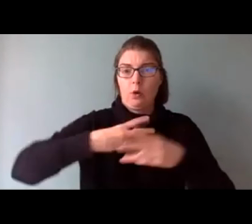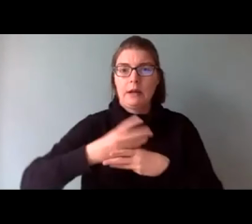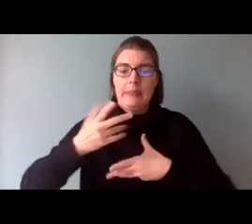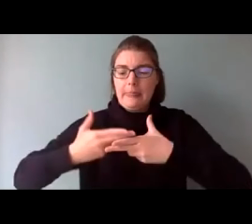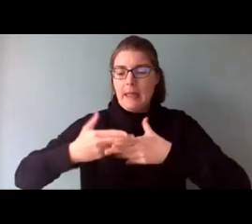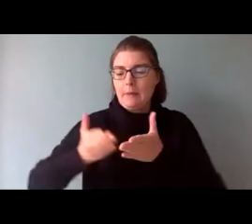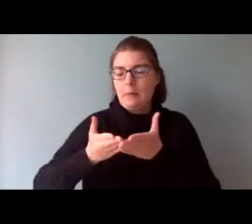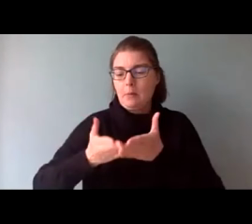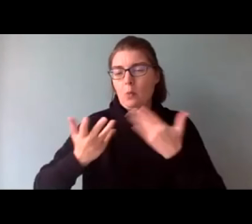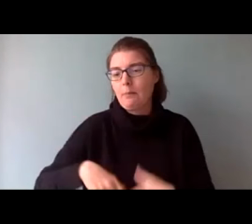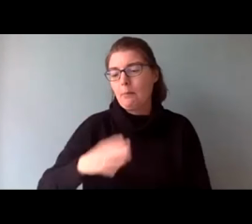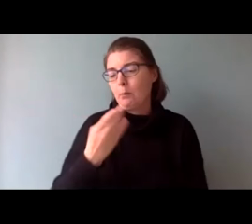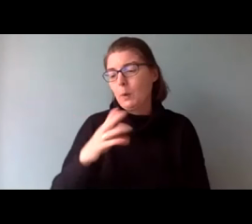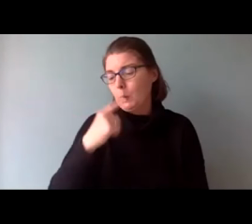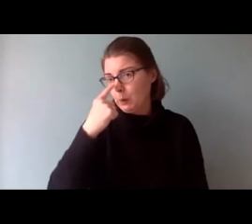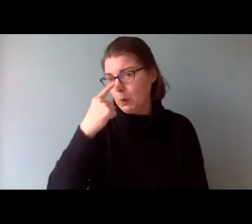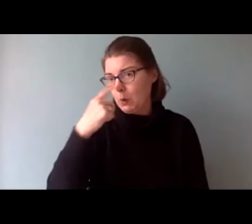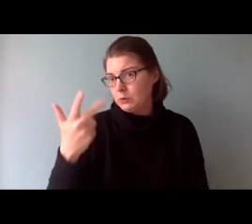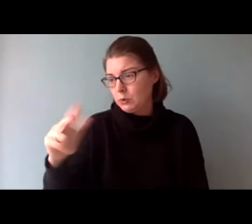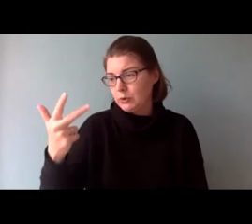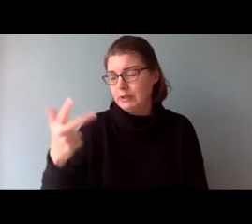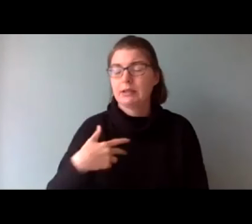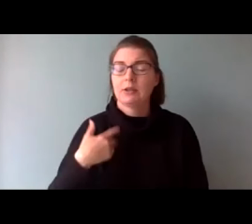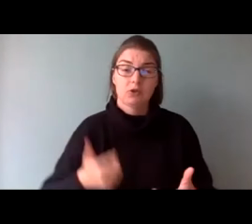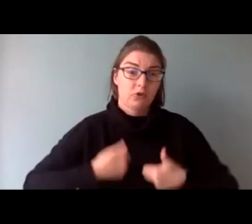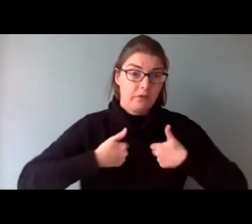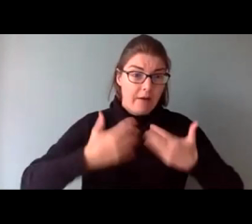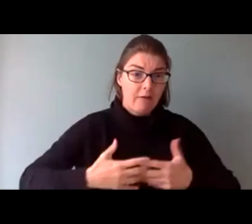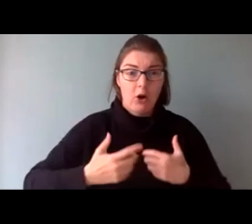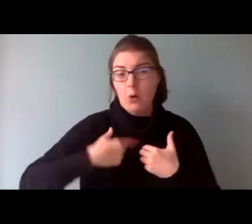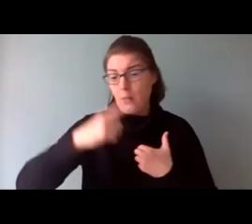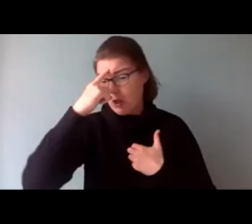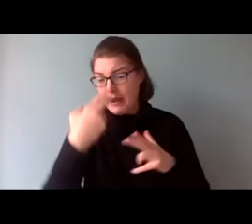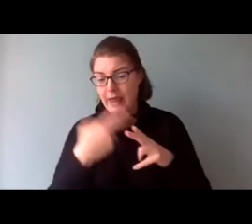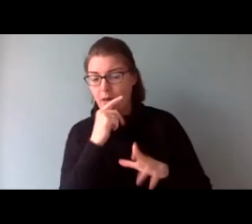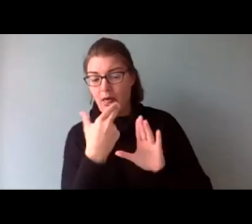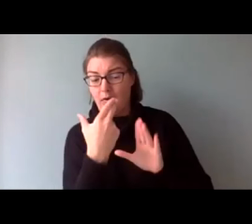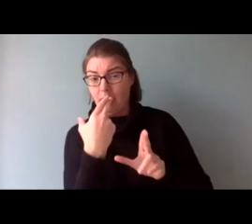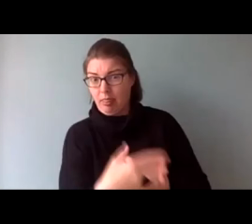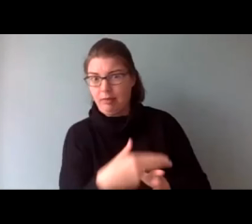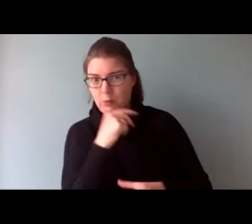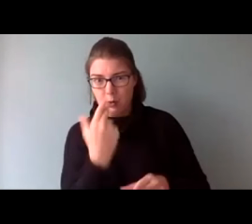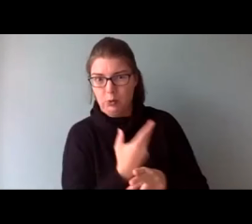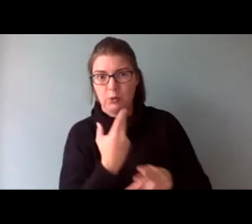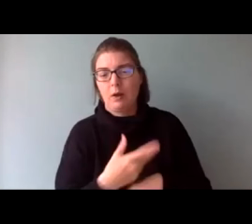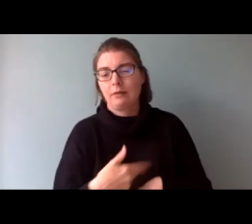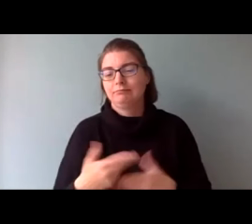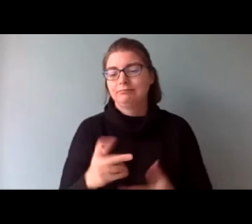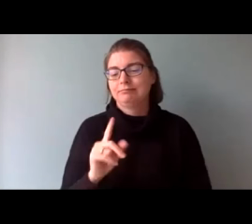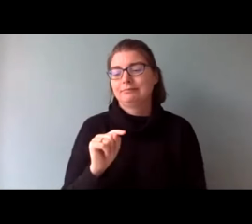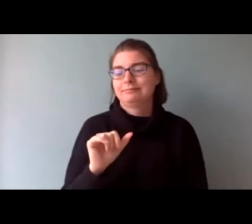Blue Nose 3, Survivor, and we thought of a name we wouldn't give it, which would be Titanic.